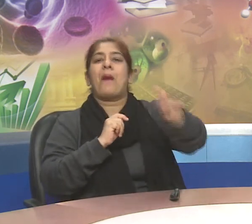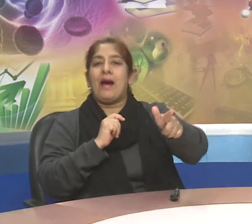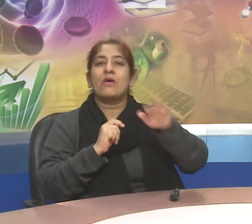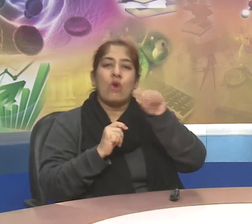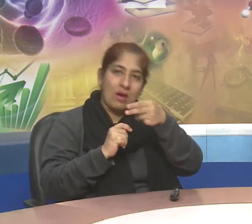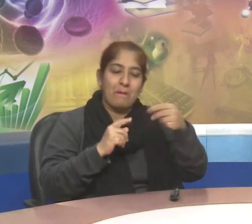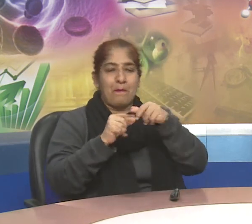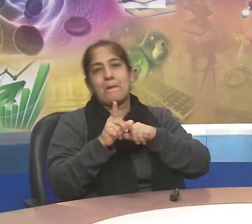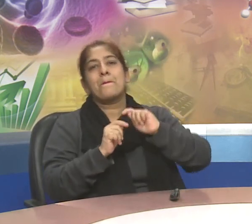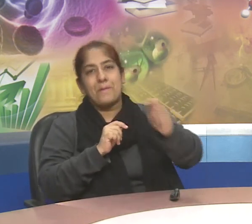Payment.